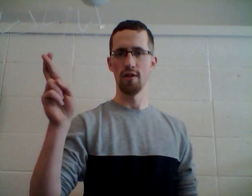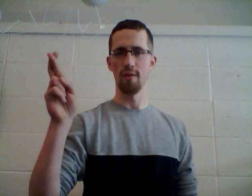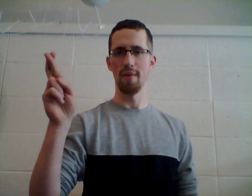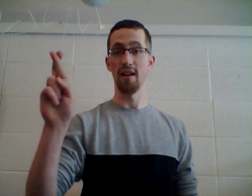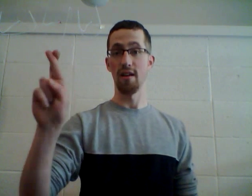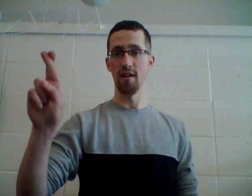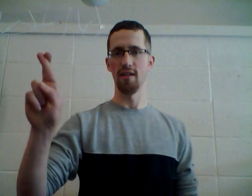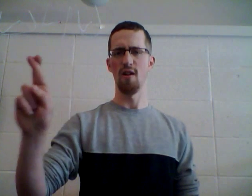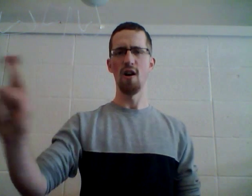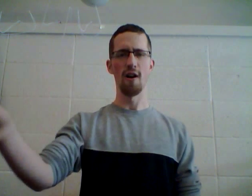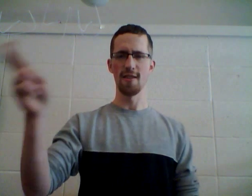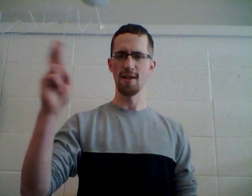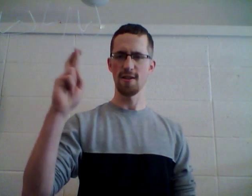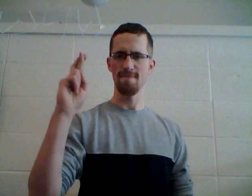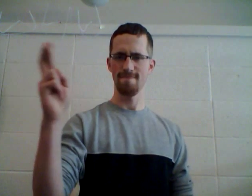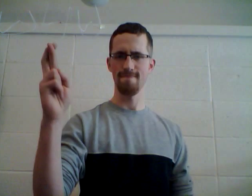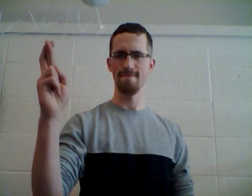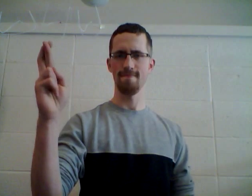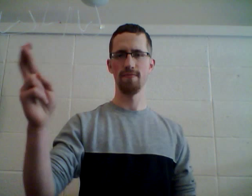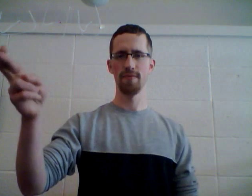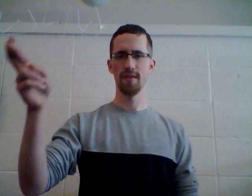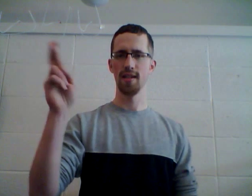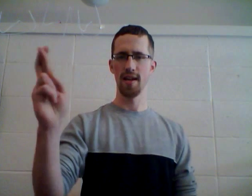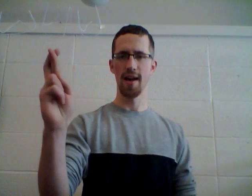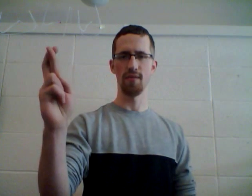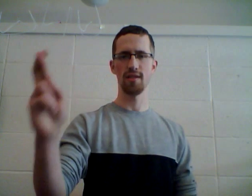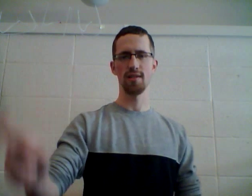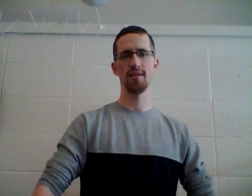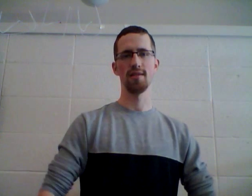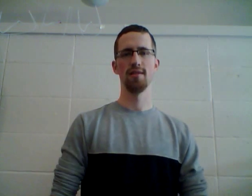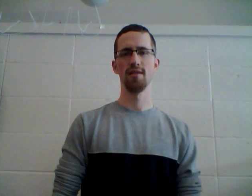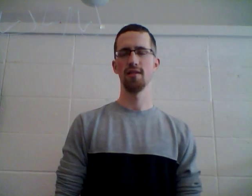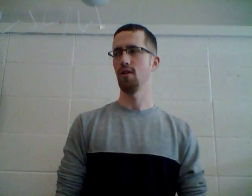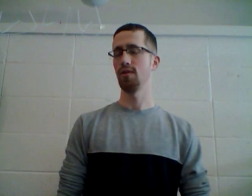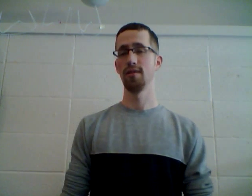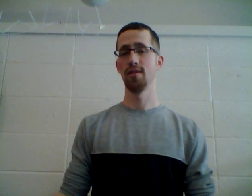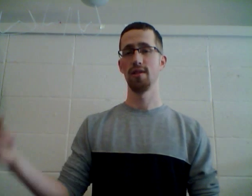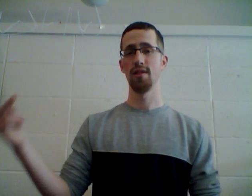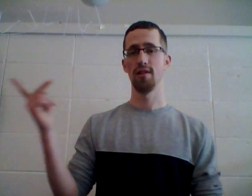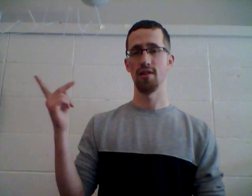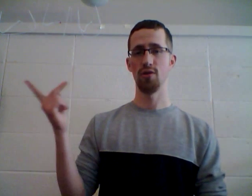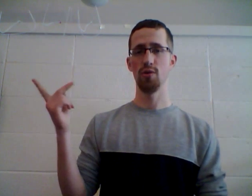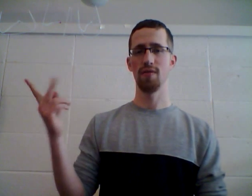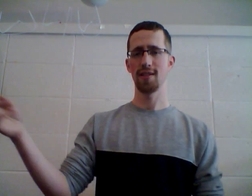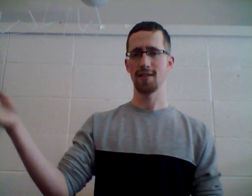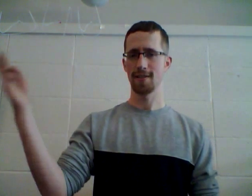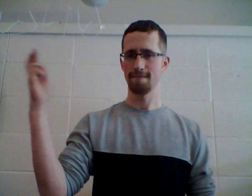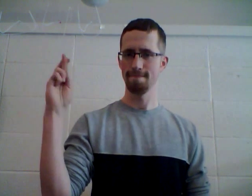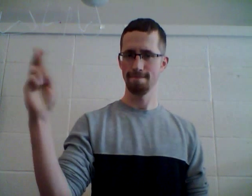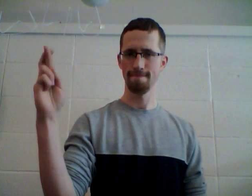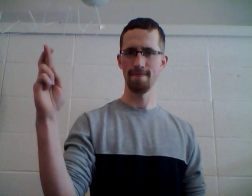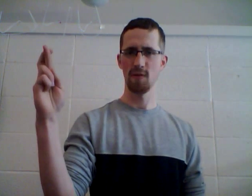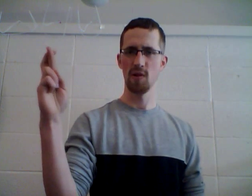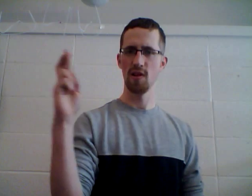you're going to make a letter R and then just emphasis. So, the two of us,